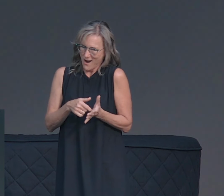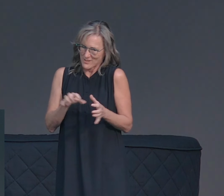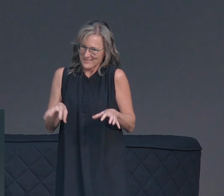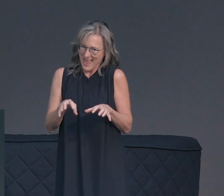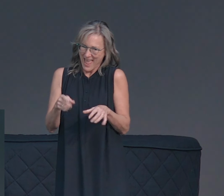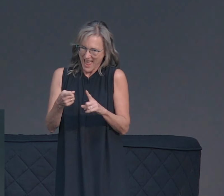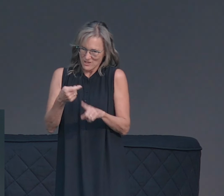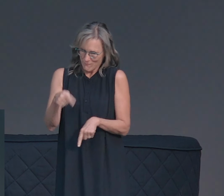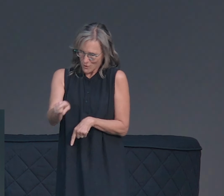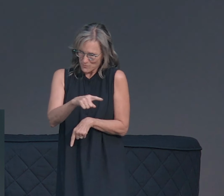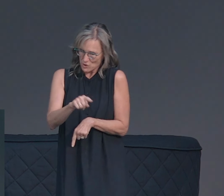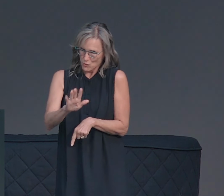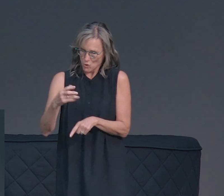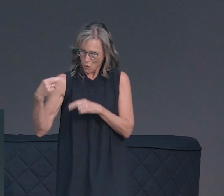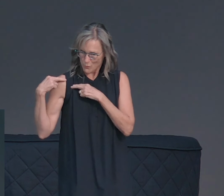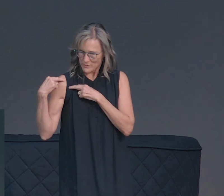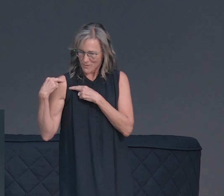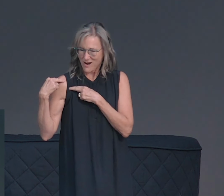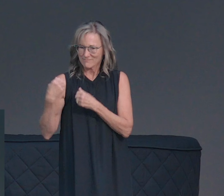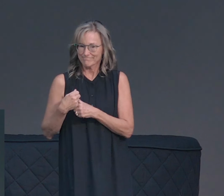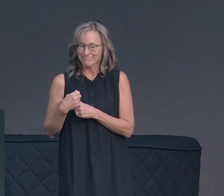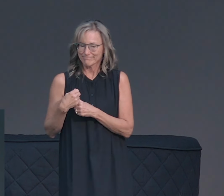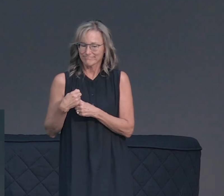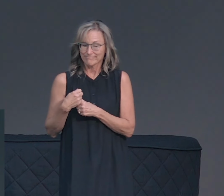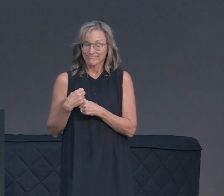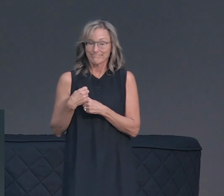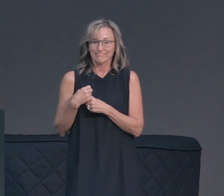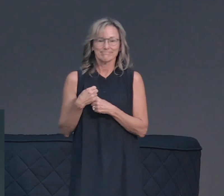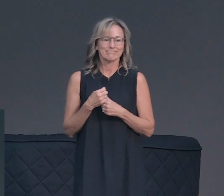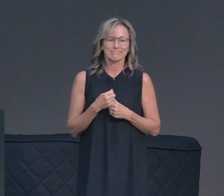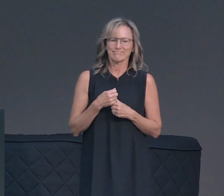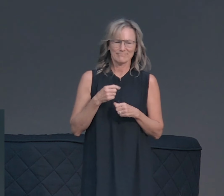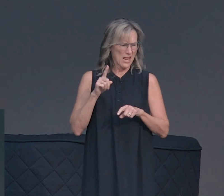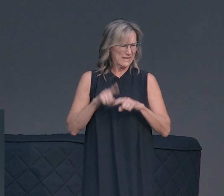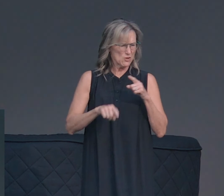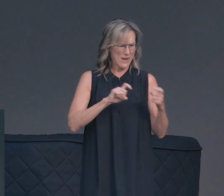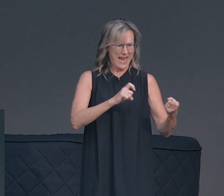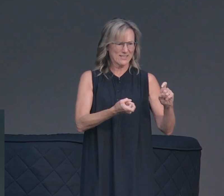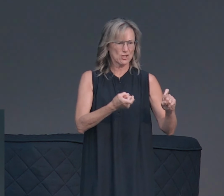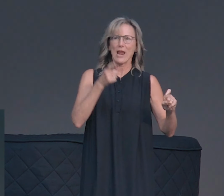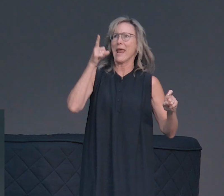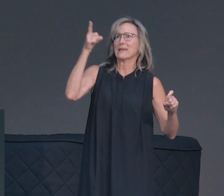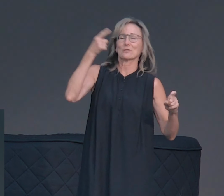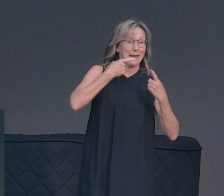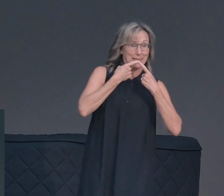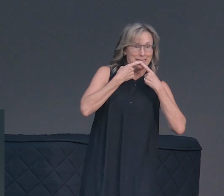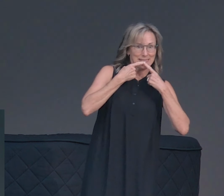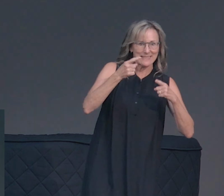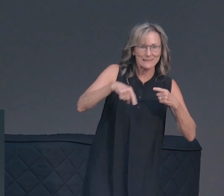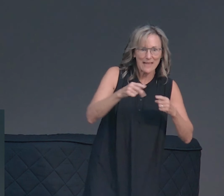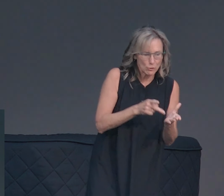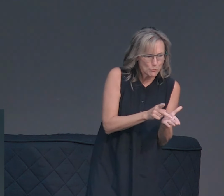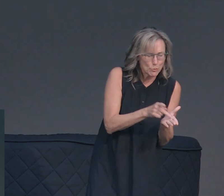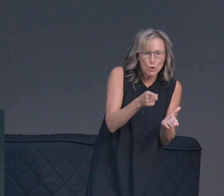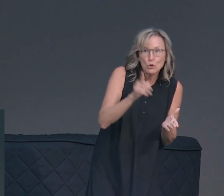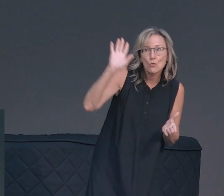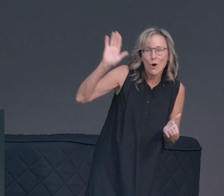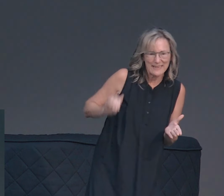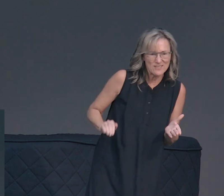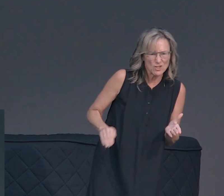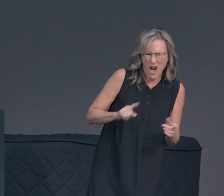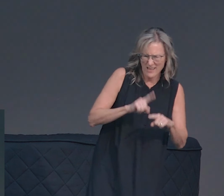in Christ, you cannot change your declared purity. You cannot change God's purifying work on your soul,